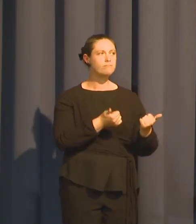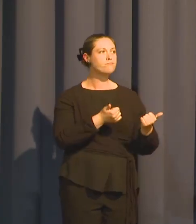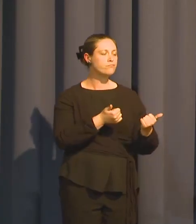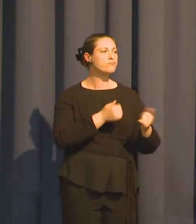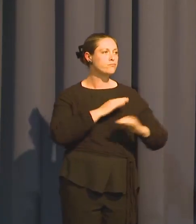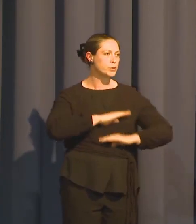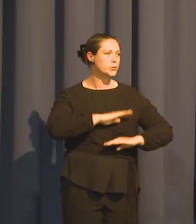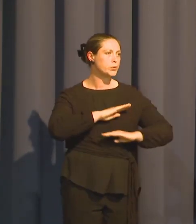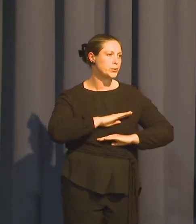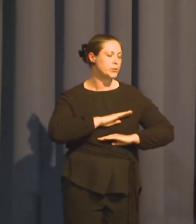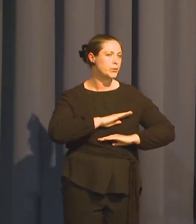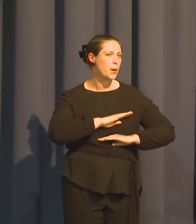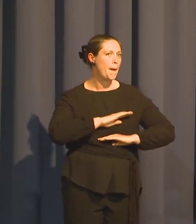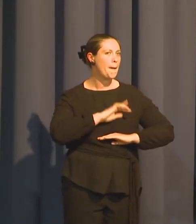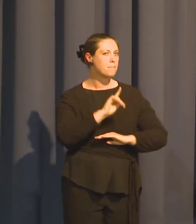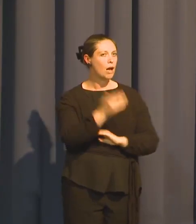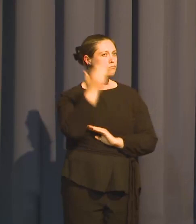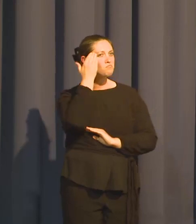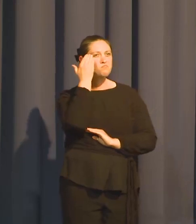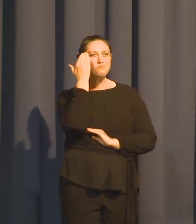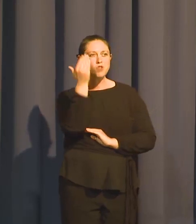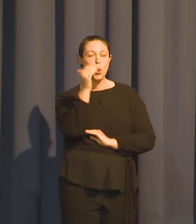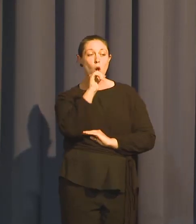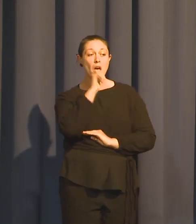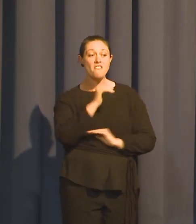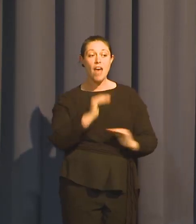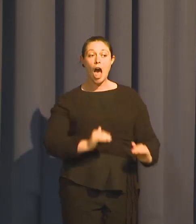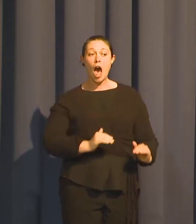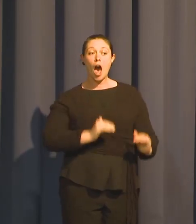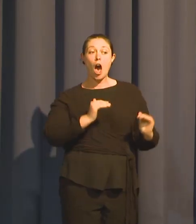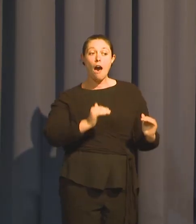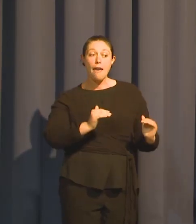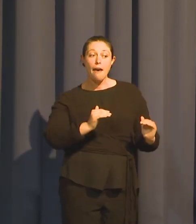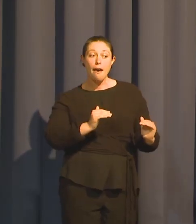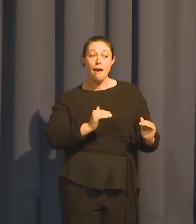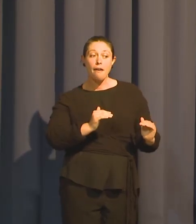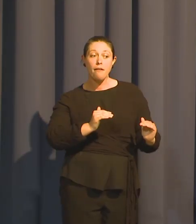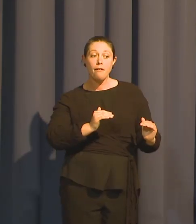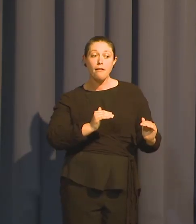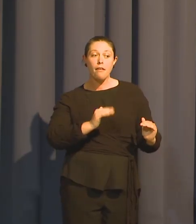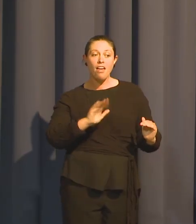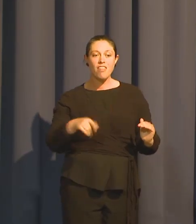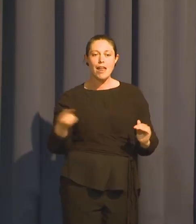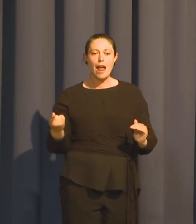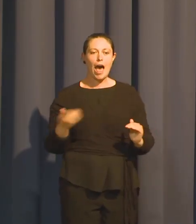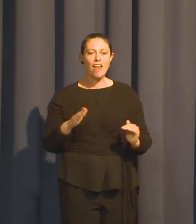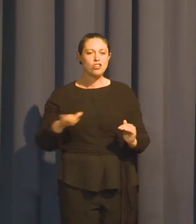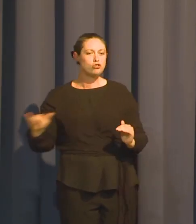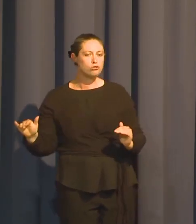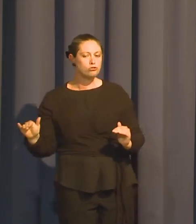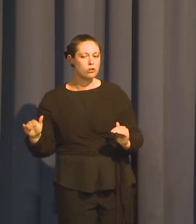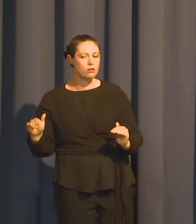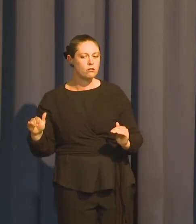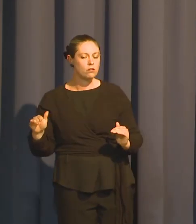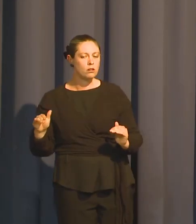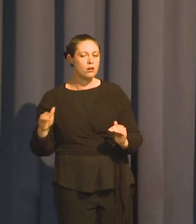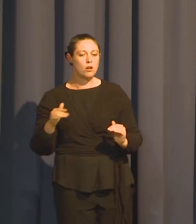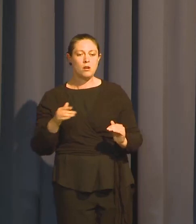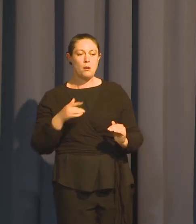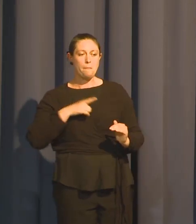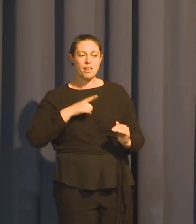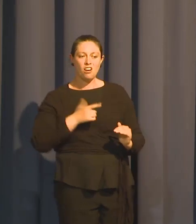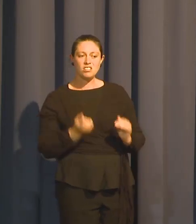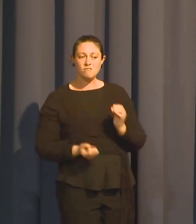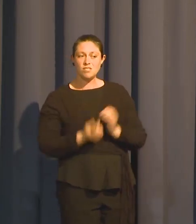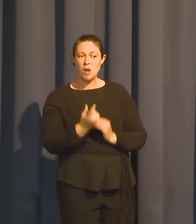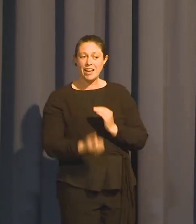cannot tell if they are slightly higher than what they might have been without the lead spikes in the water.